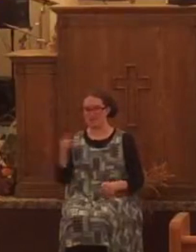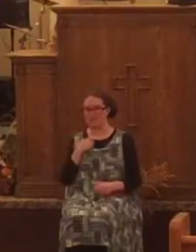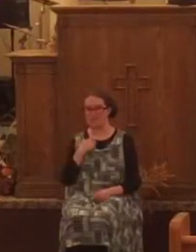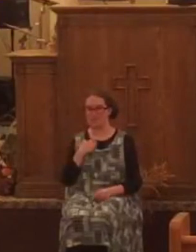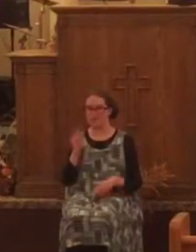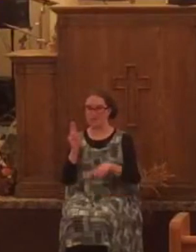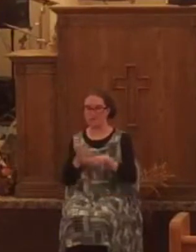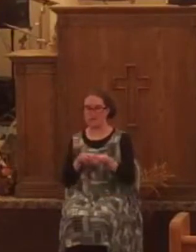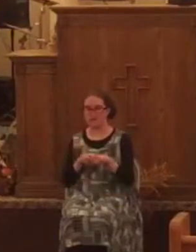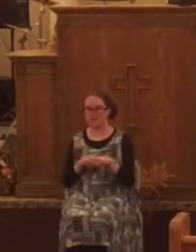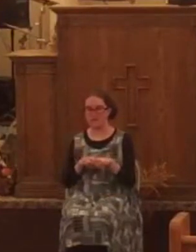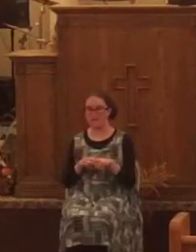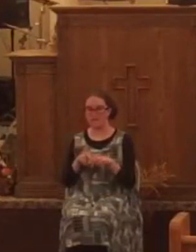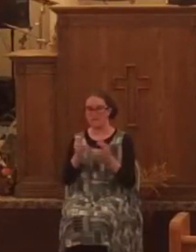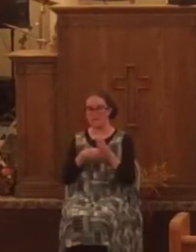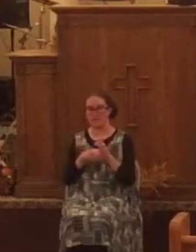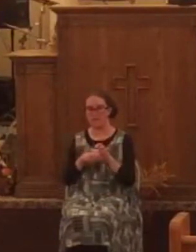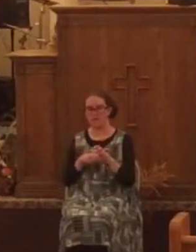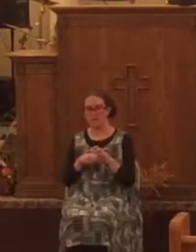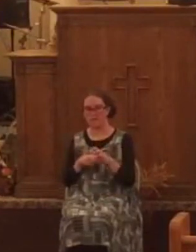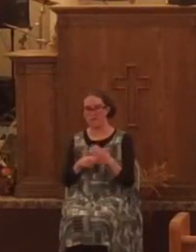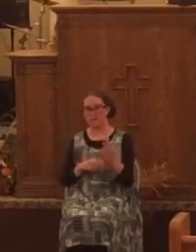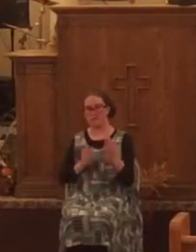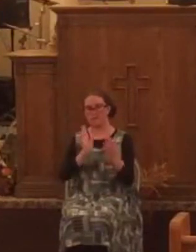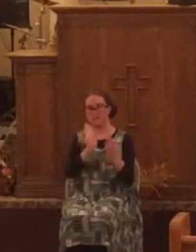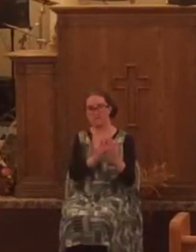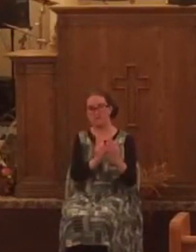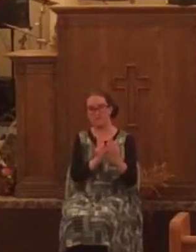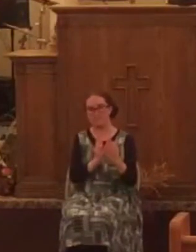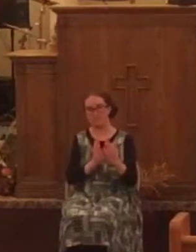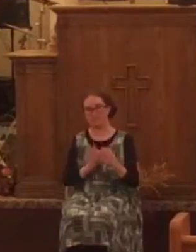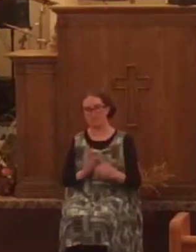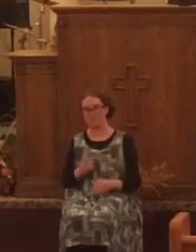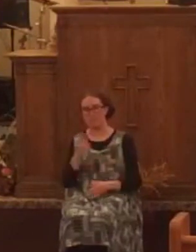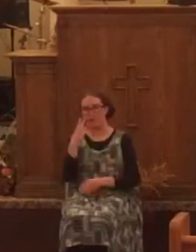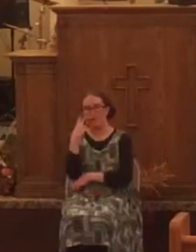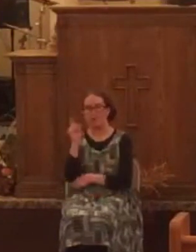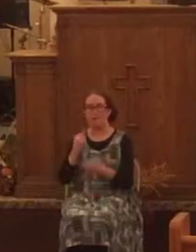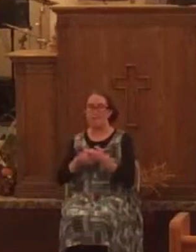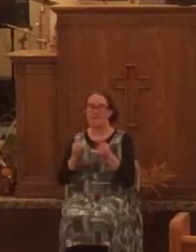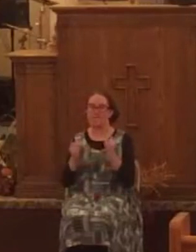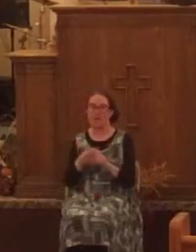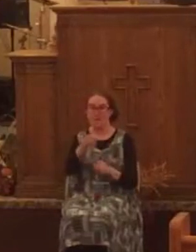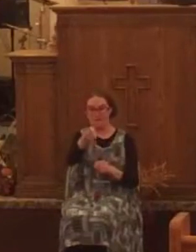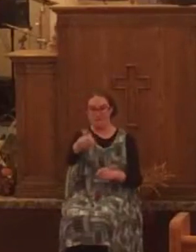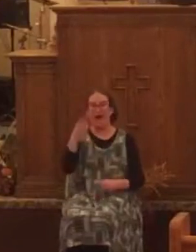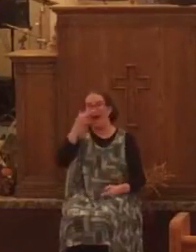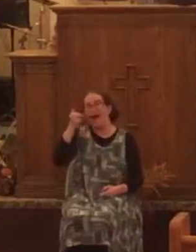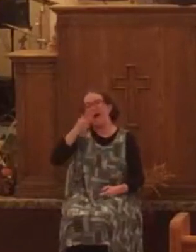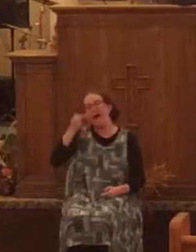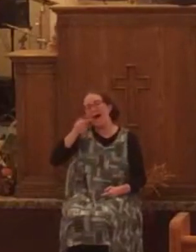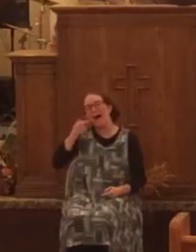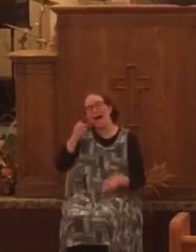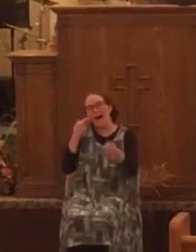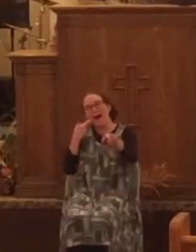sat on the bench against the wall. And I looked at all my school friends and point and laugh. Ah.